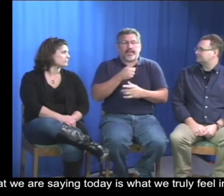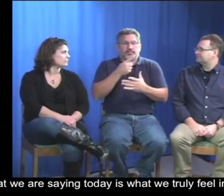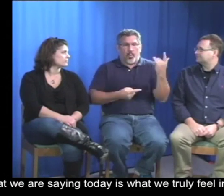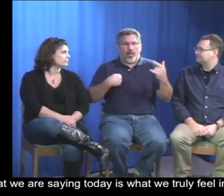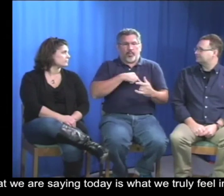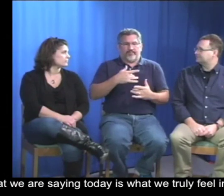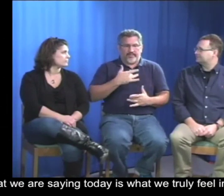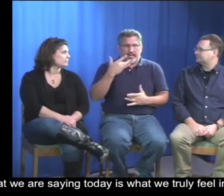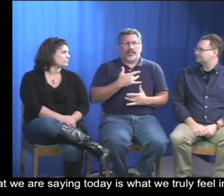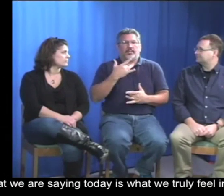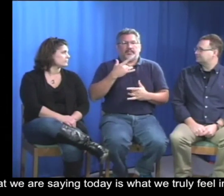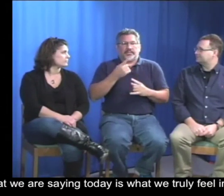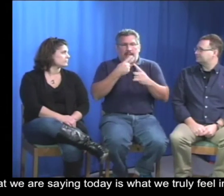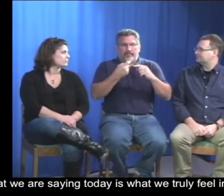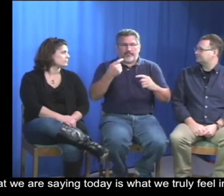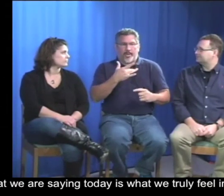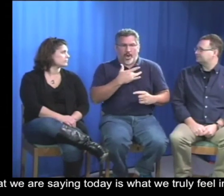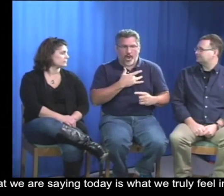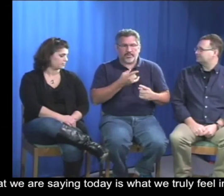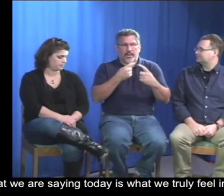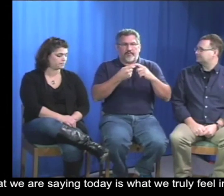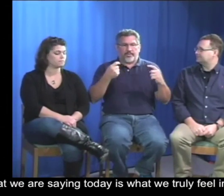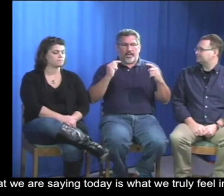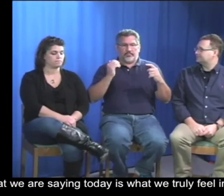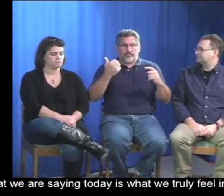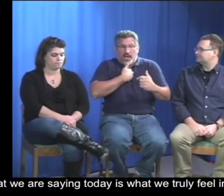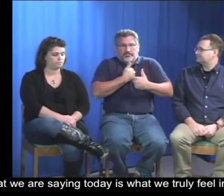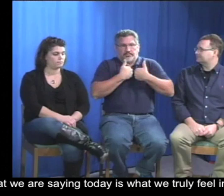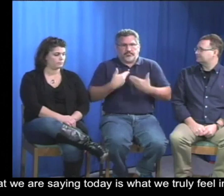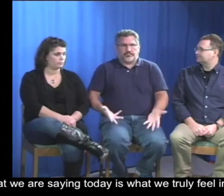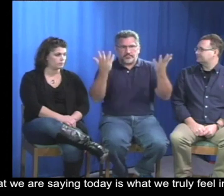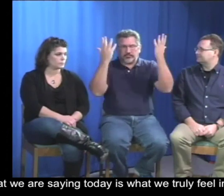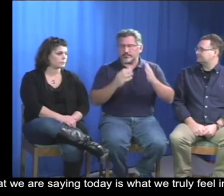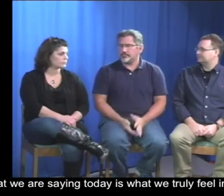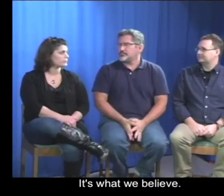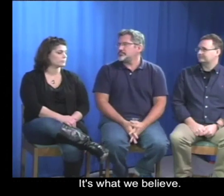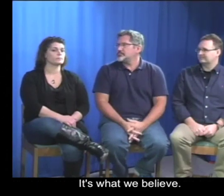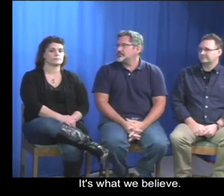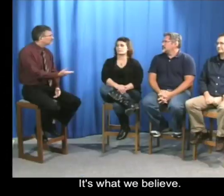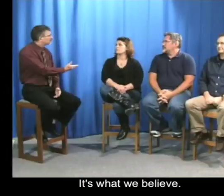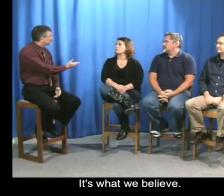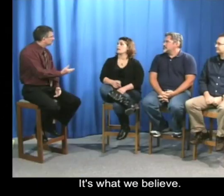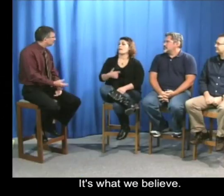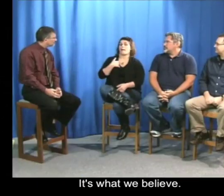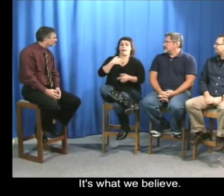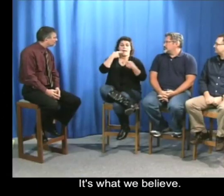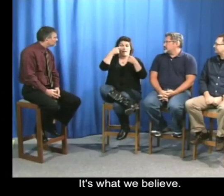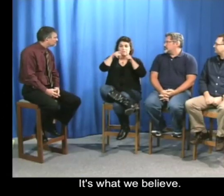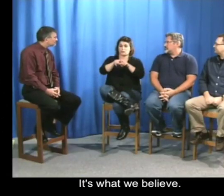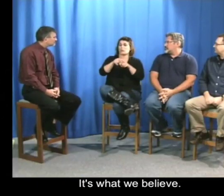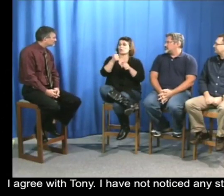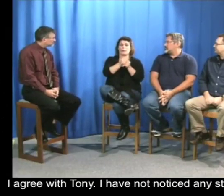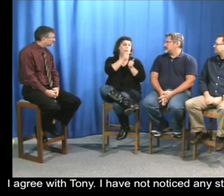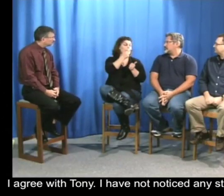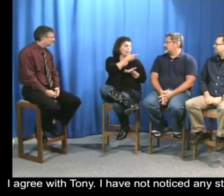What we are saying today is what we truly feel in our heart. It's what we believe. I